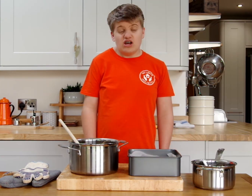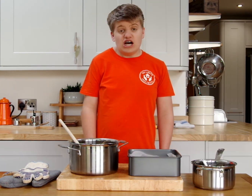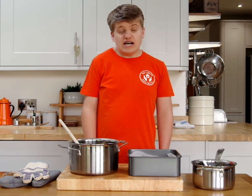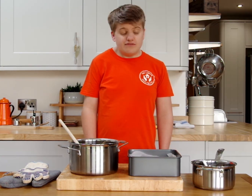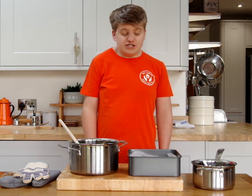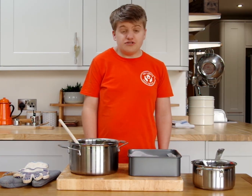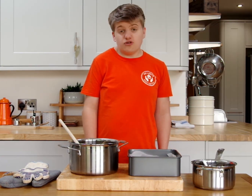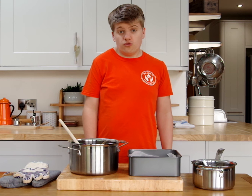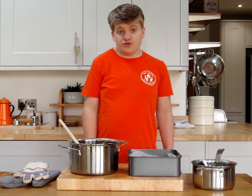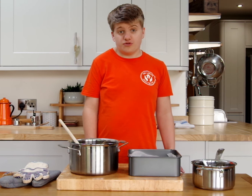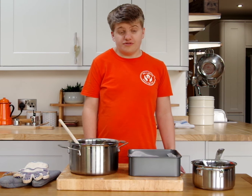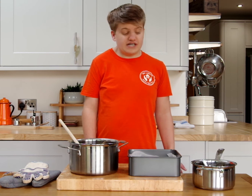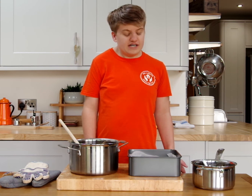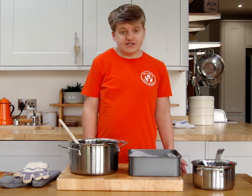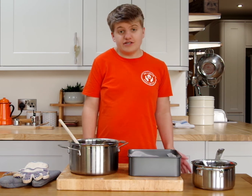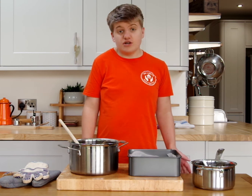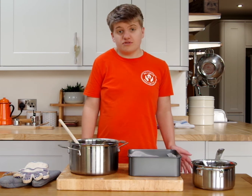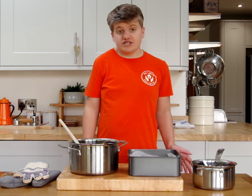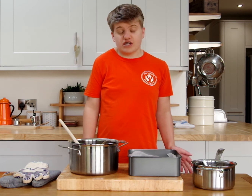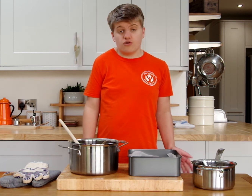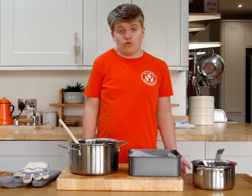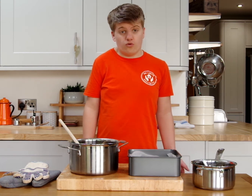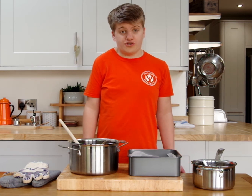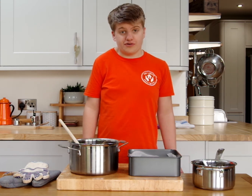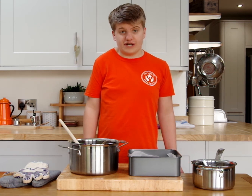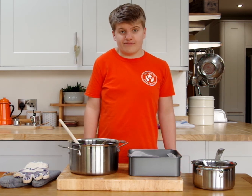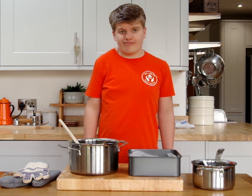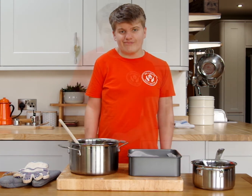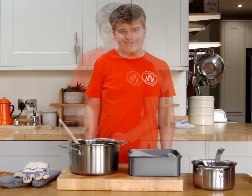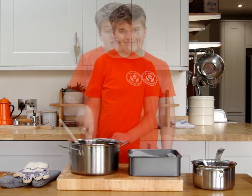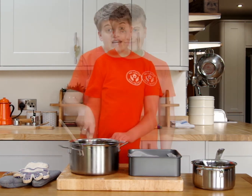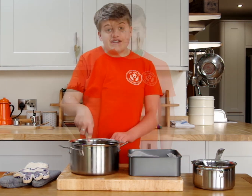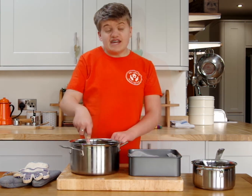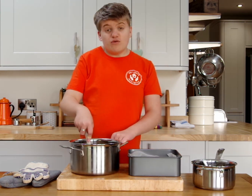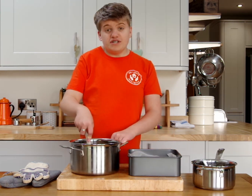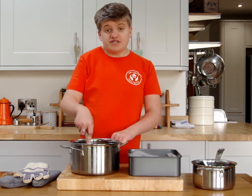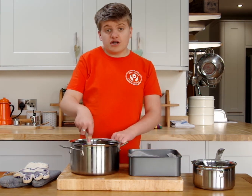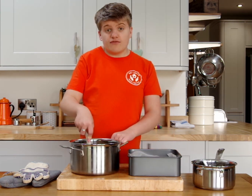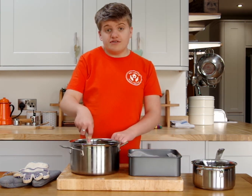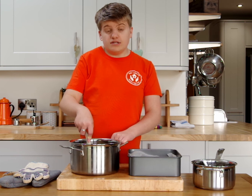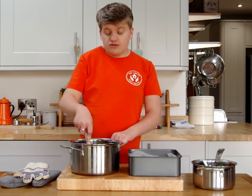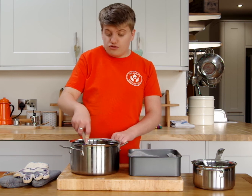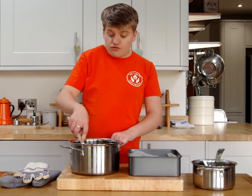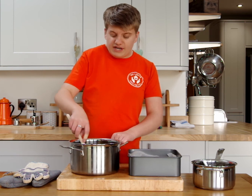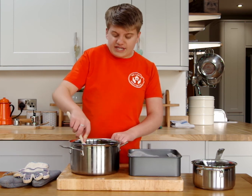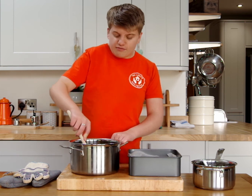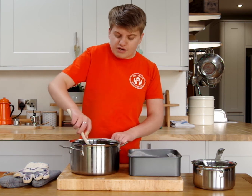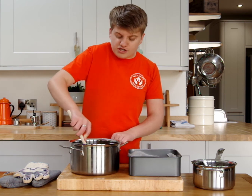I haven't used all the sauce as I don't want it to go all soppy. Now we need to cover it in the remaining mixture